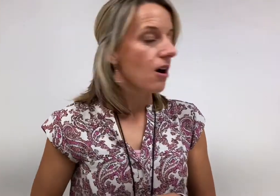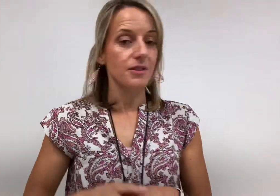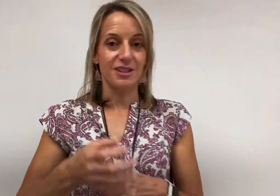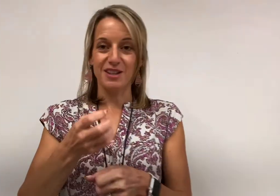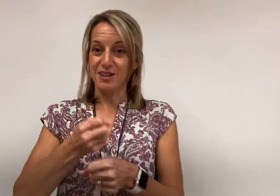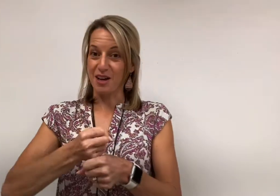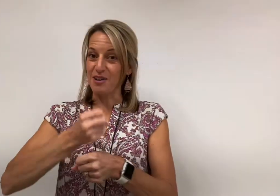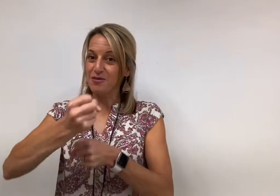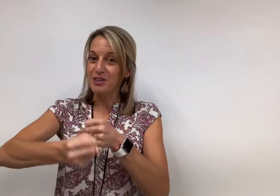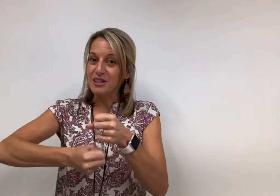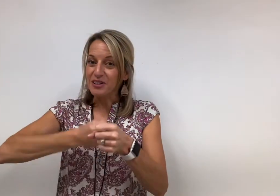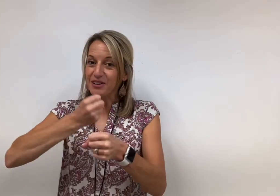Obviously the sign for year.